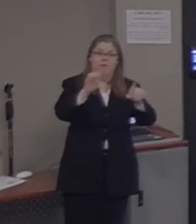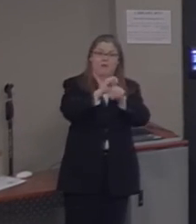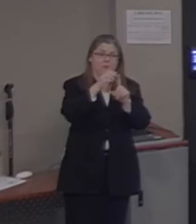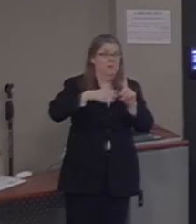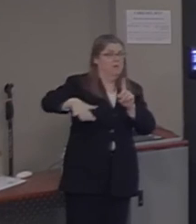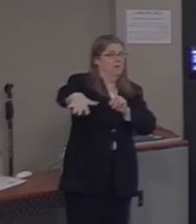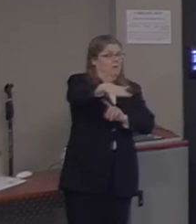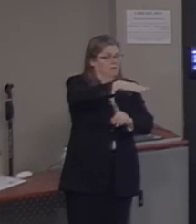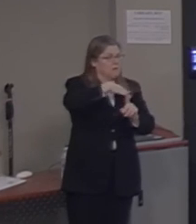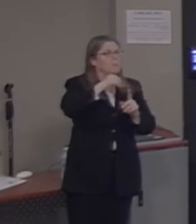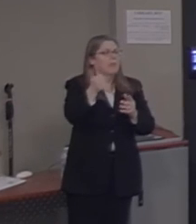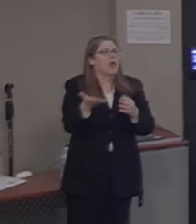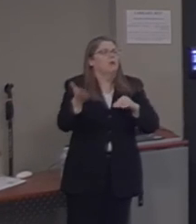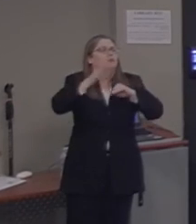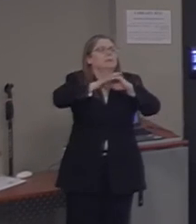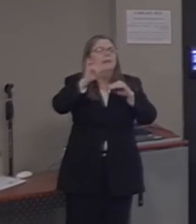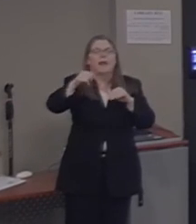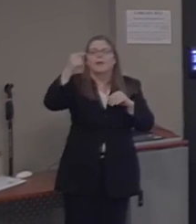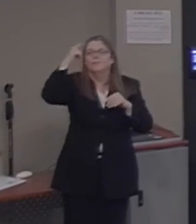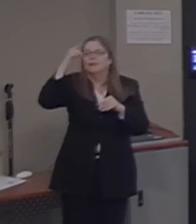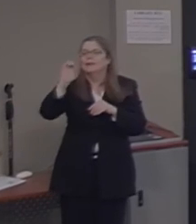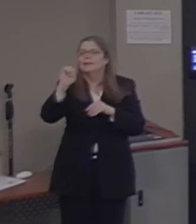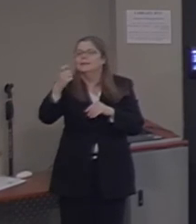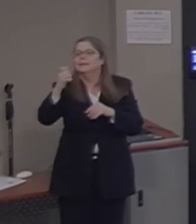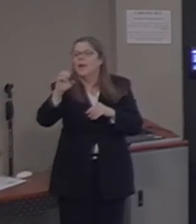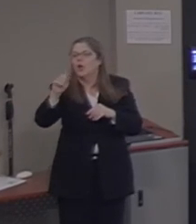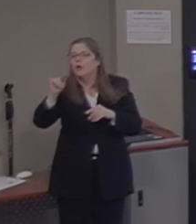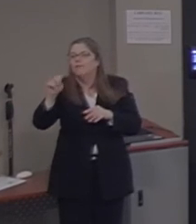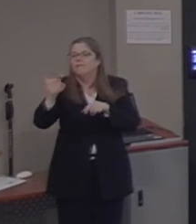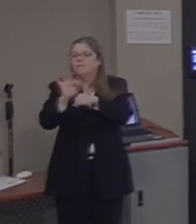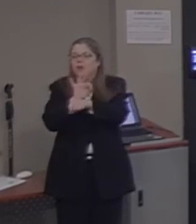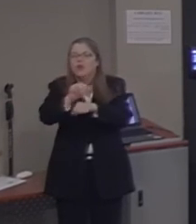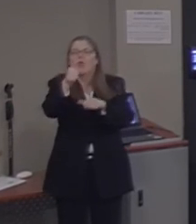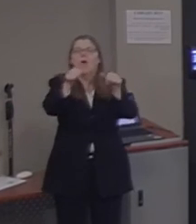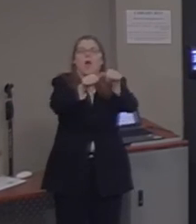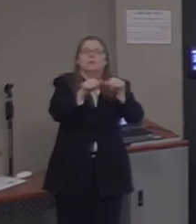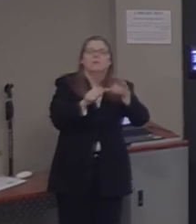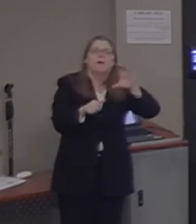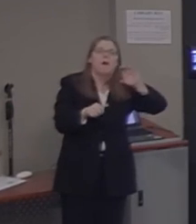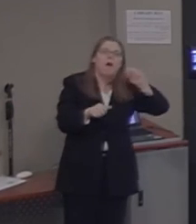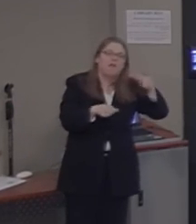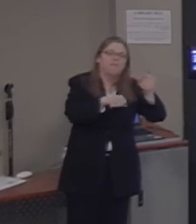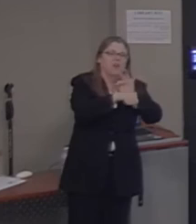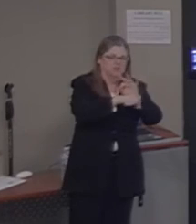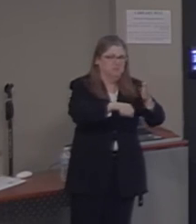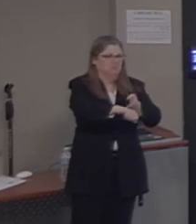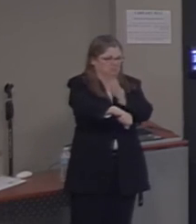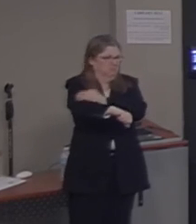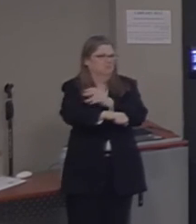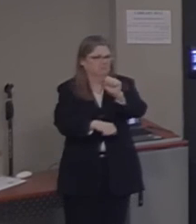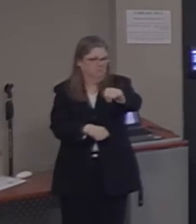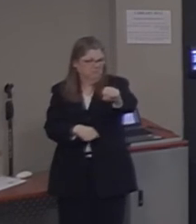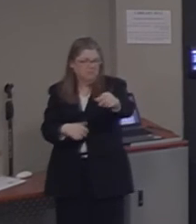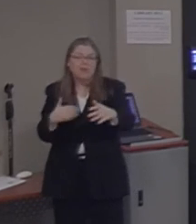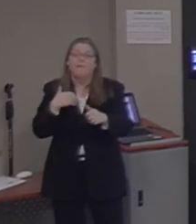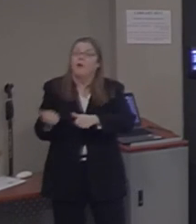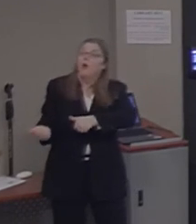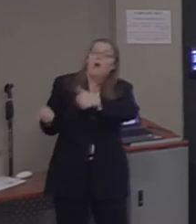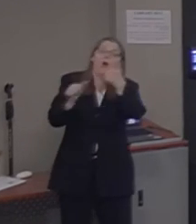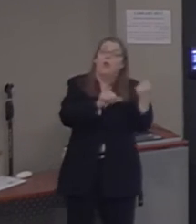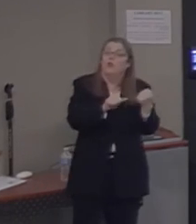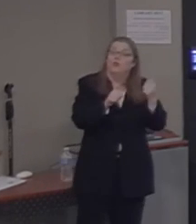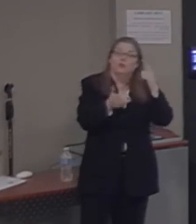increase things like executive function and other areas of cognitive function. Mm-hmm. There's also research that suggests